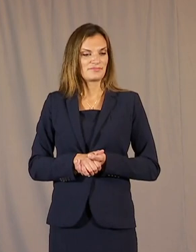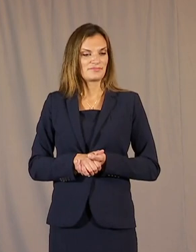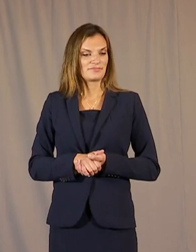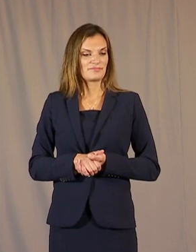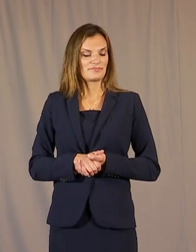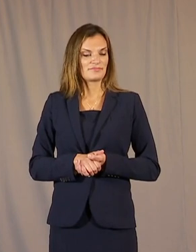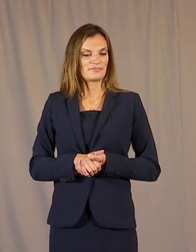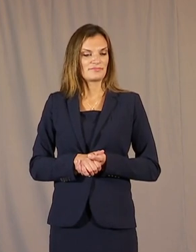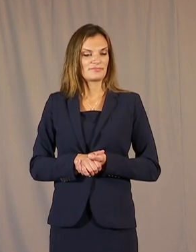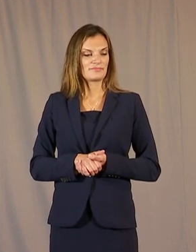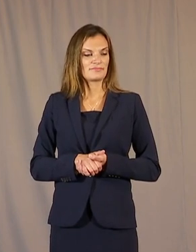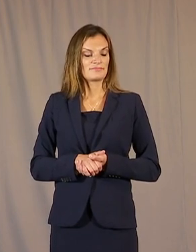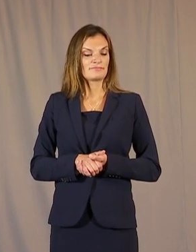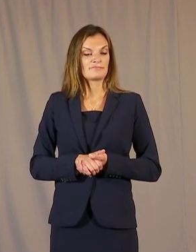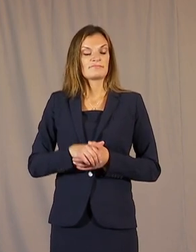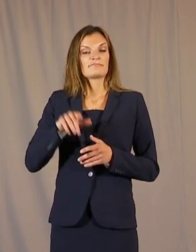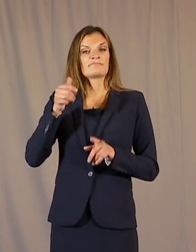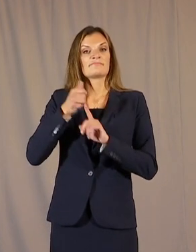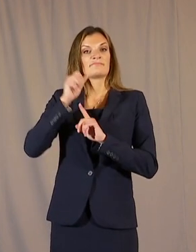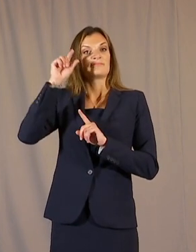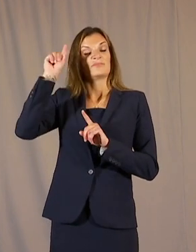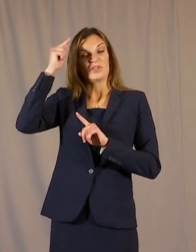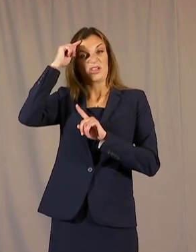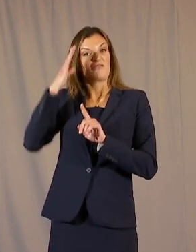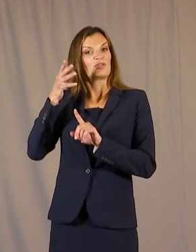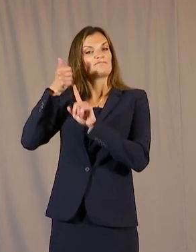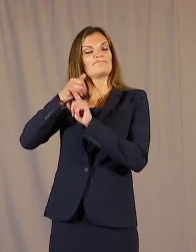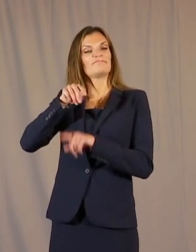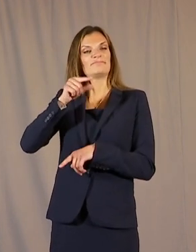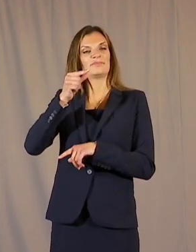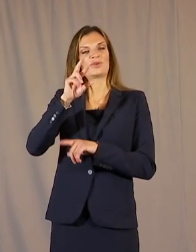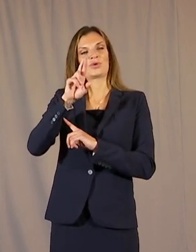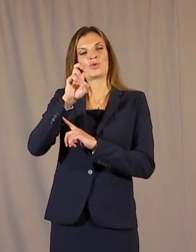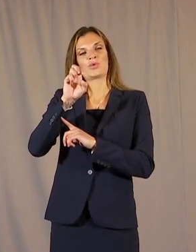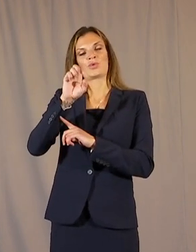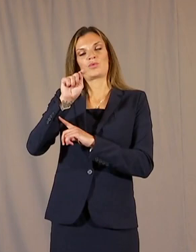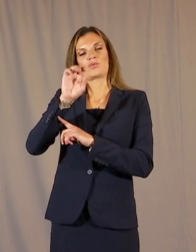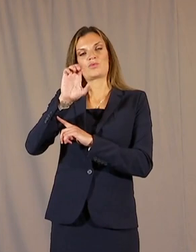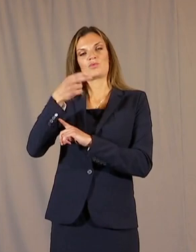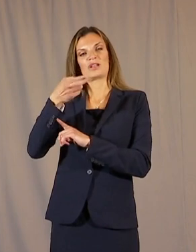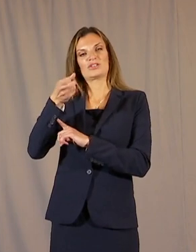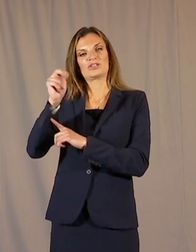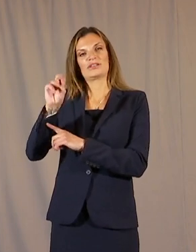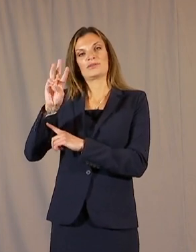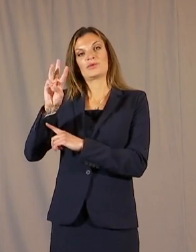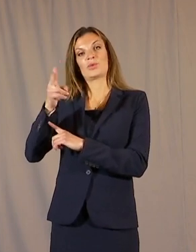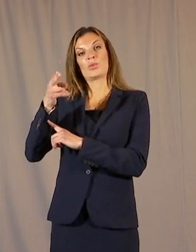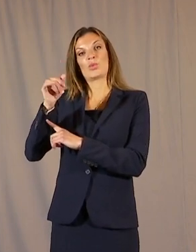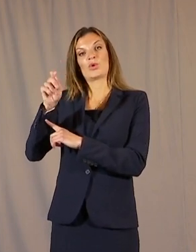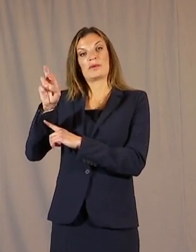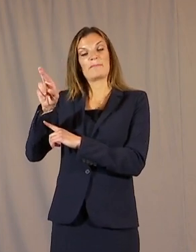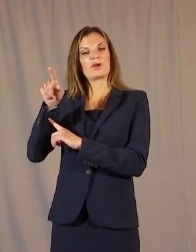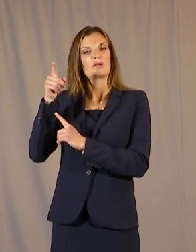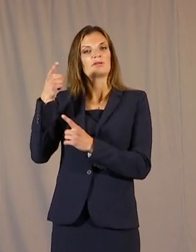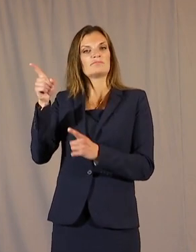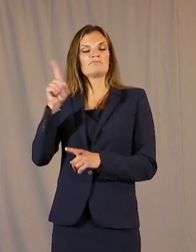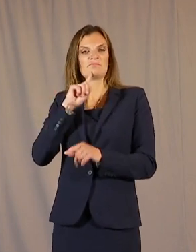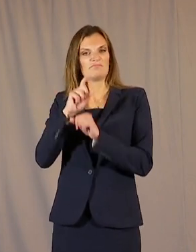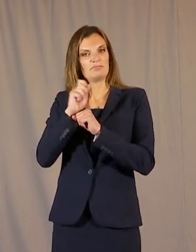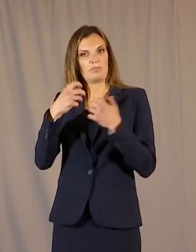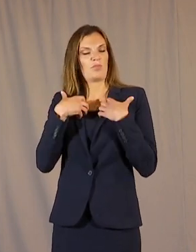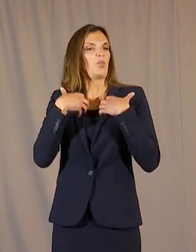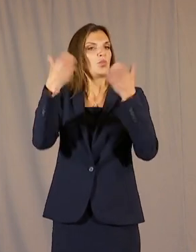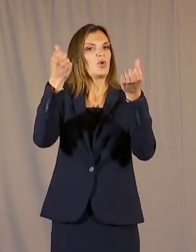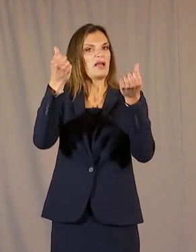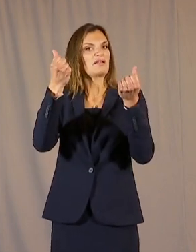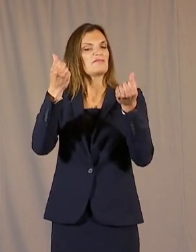having Gretchen Whitmer as governor, a governor who was brave enough to